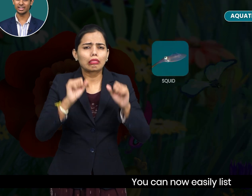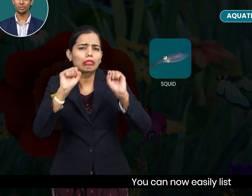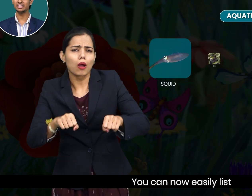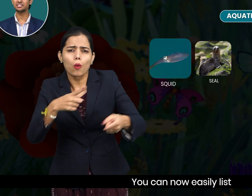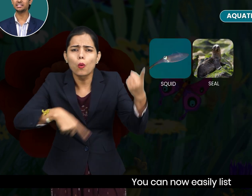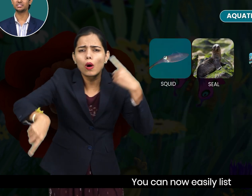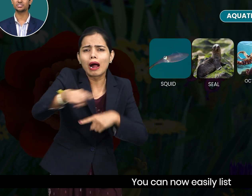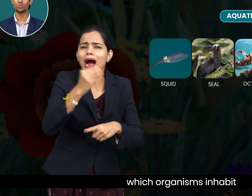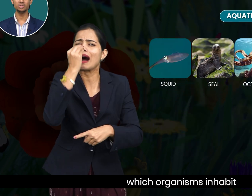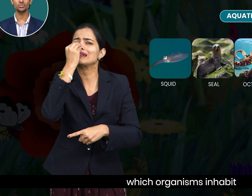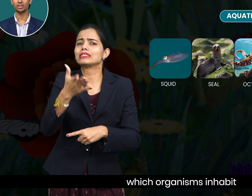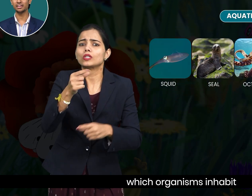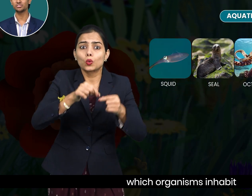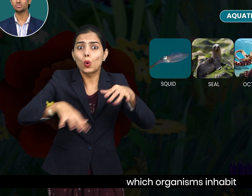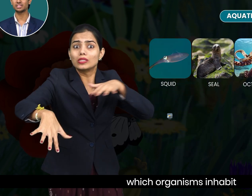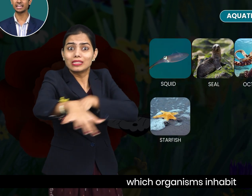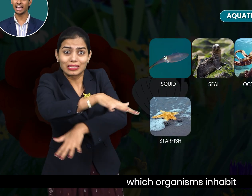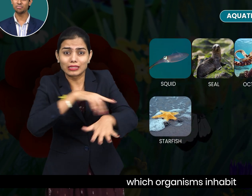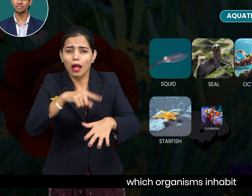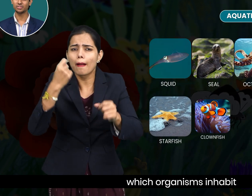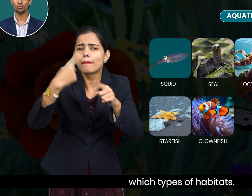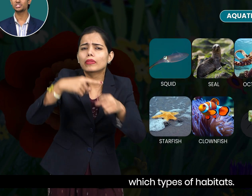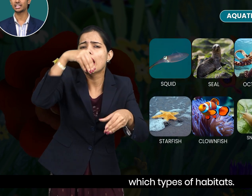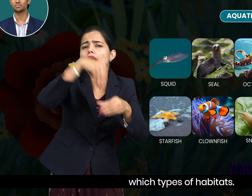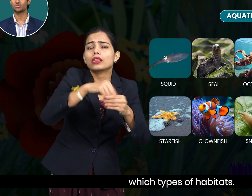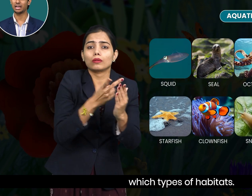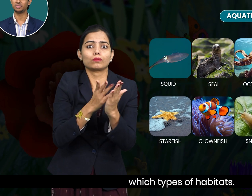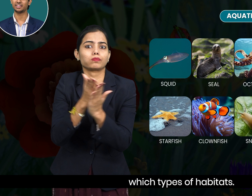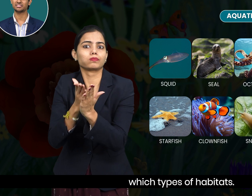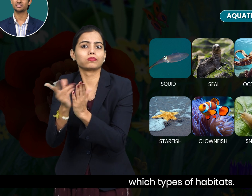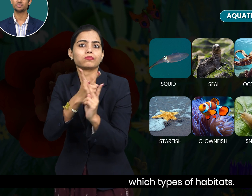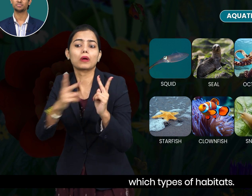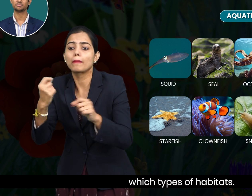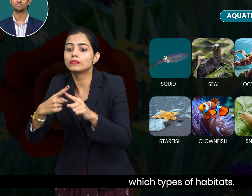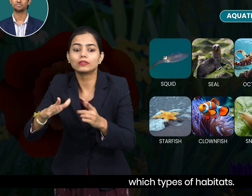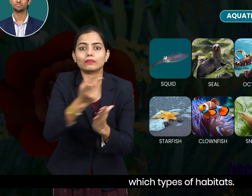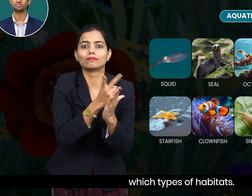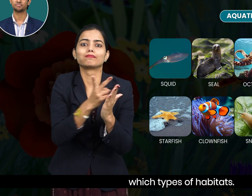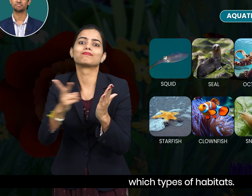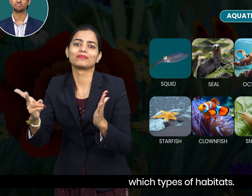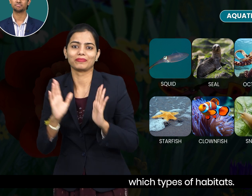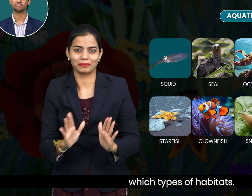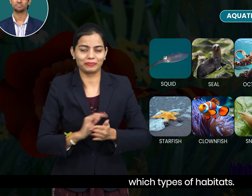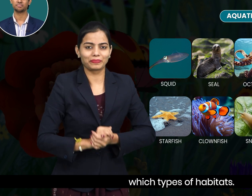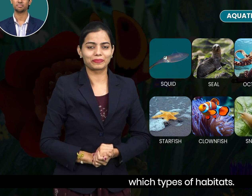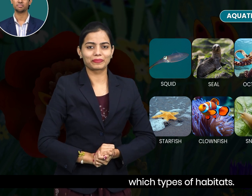You can now easily list which organisms inhabit which types of habitats.